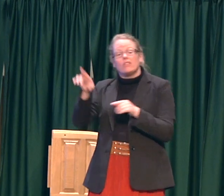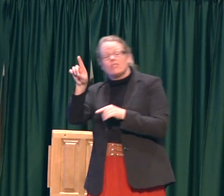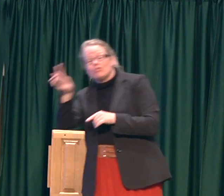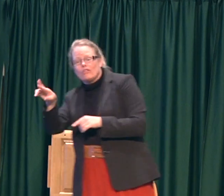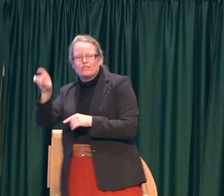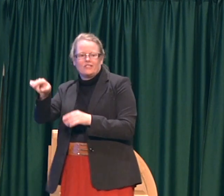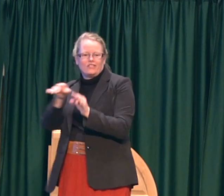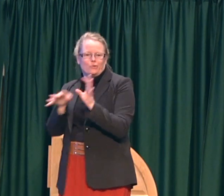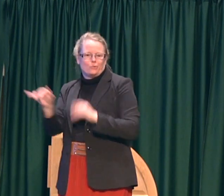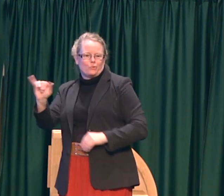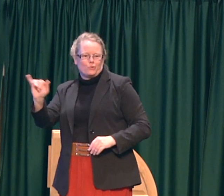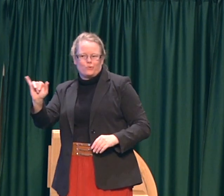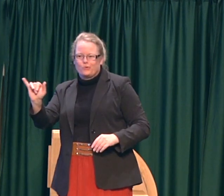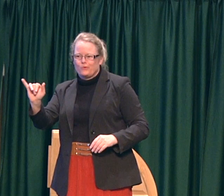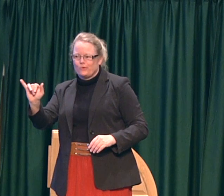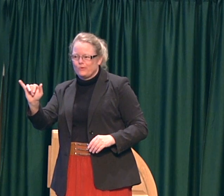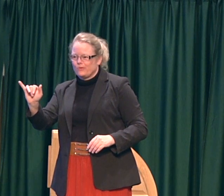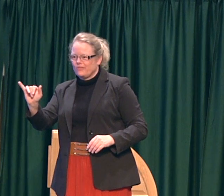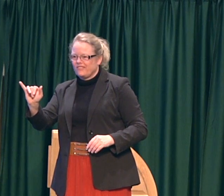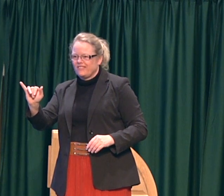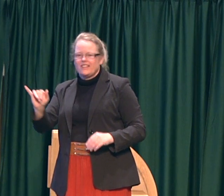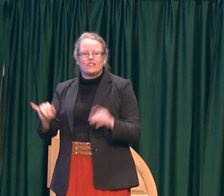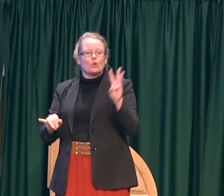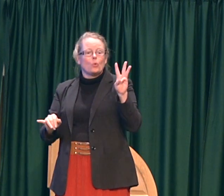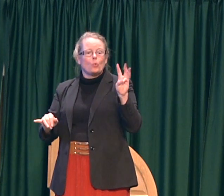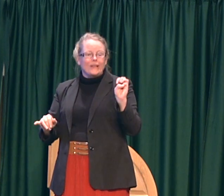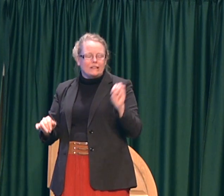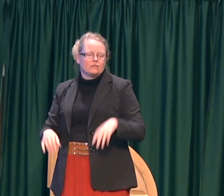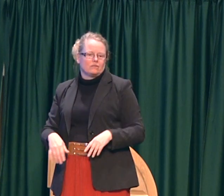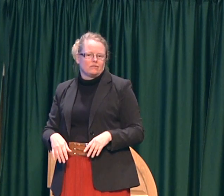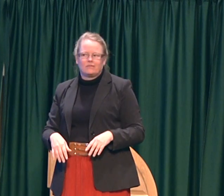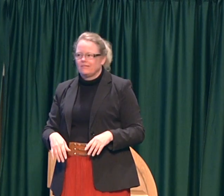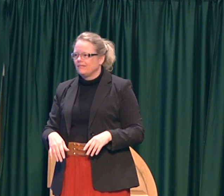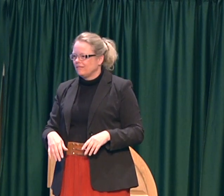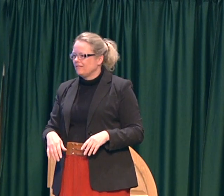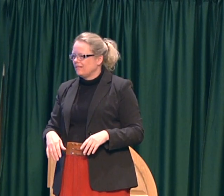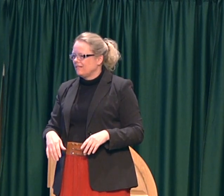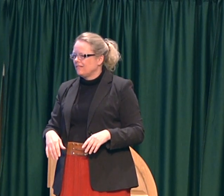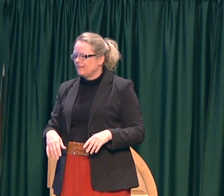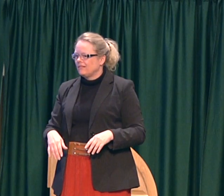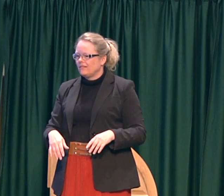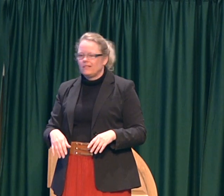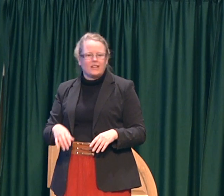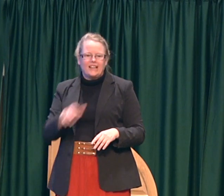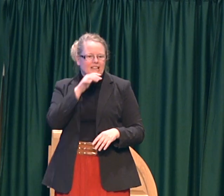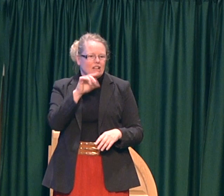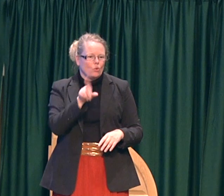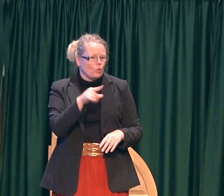right, that could be framed differently. You're not the only one that needs the interpreter. The doctor needs the interpreter too. So change your language to